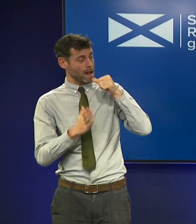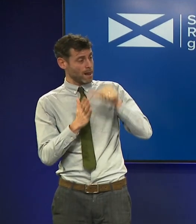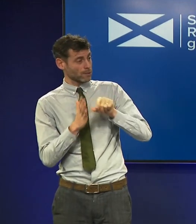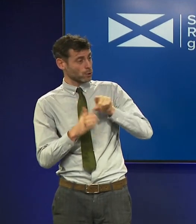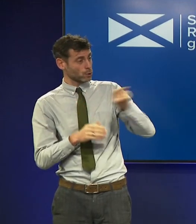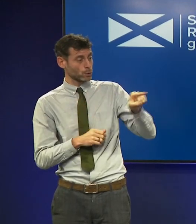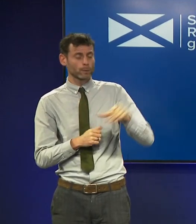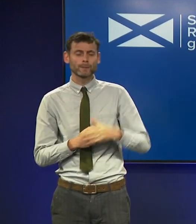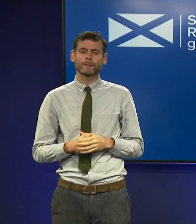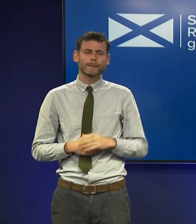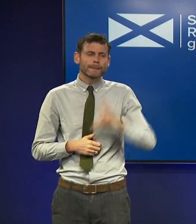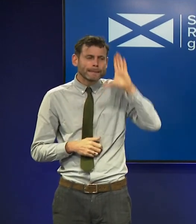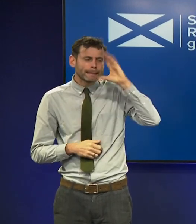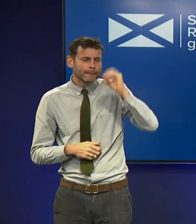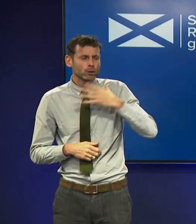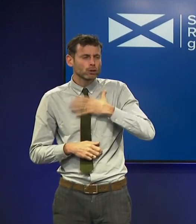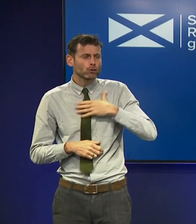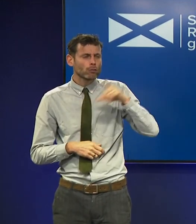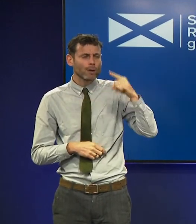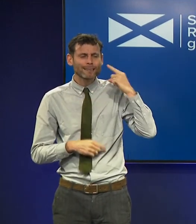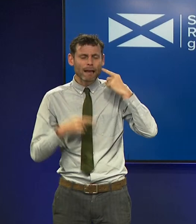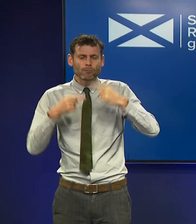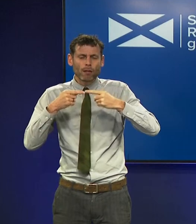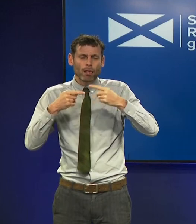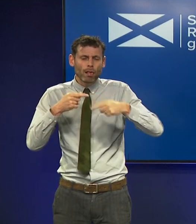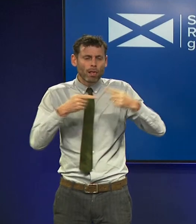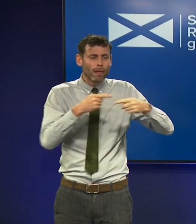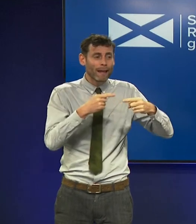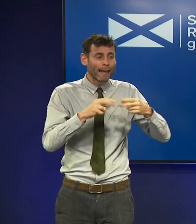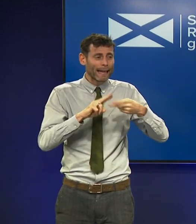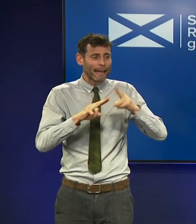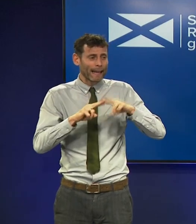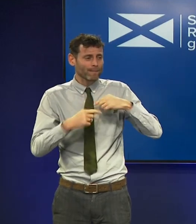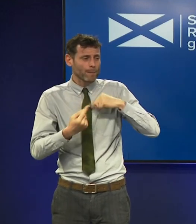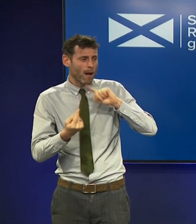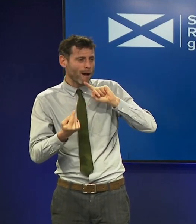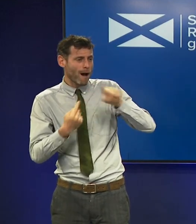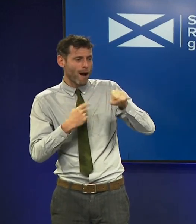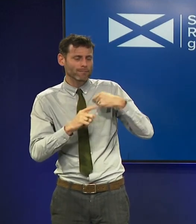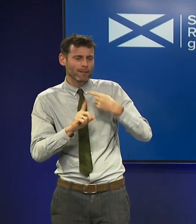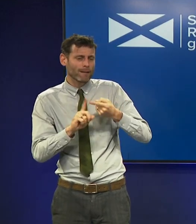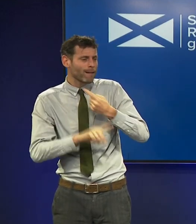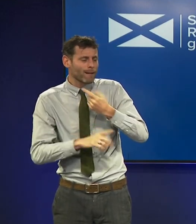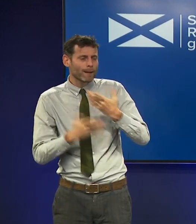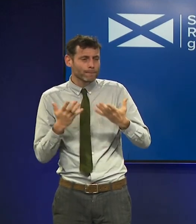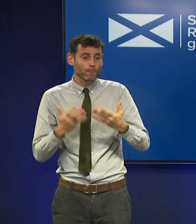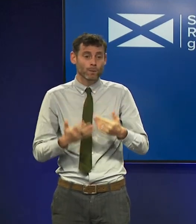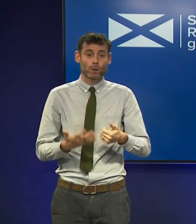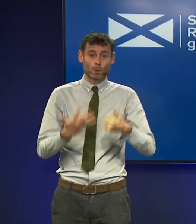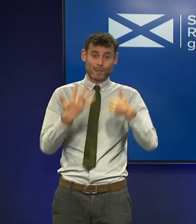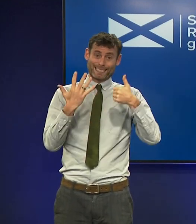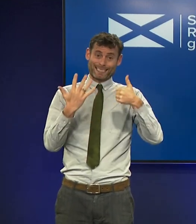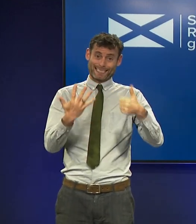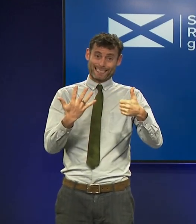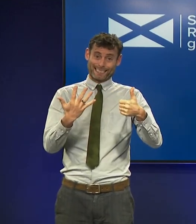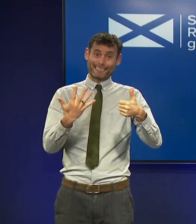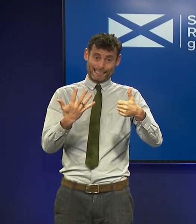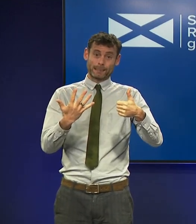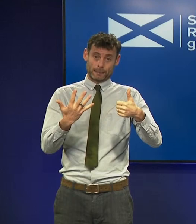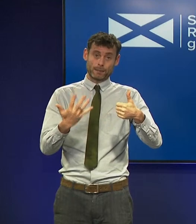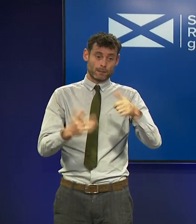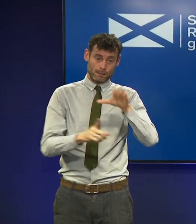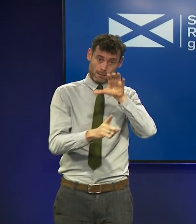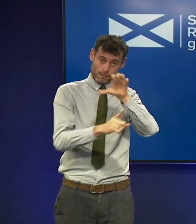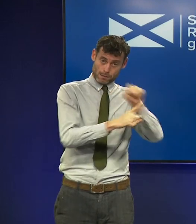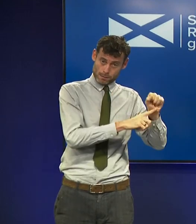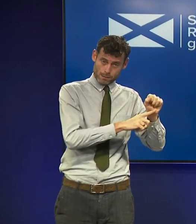my apologies, that's the reason for it. On the condition, I'm not, with six cases, obviously, you know, patient confidentiality is really important. I'm not